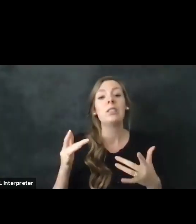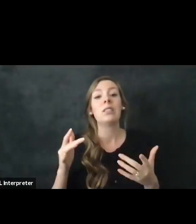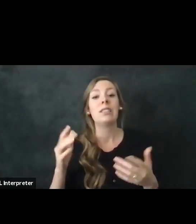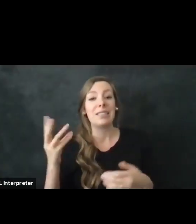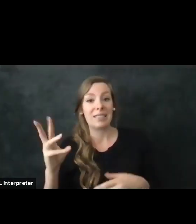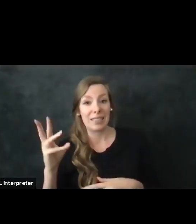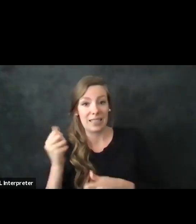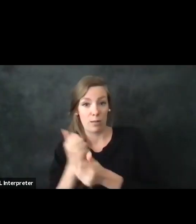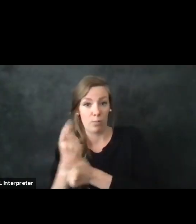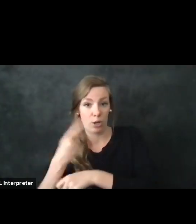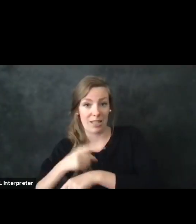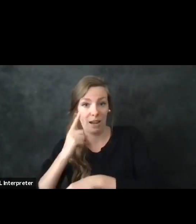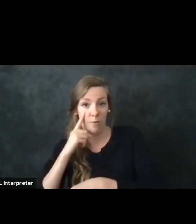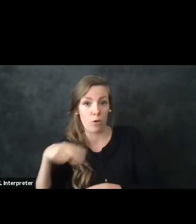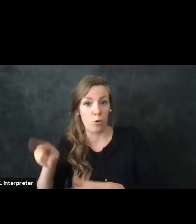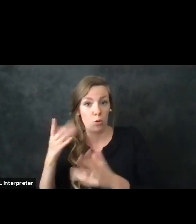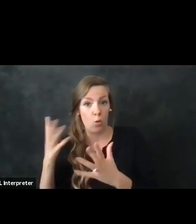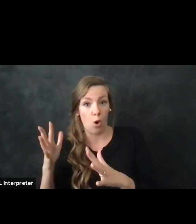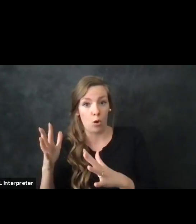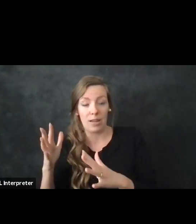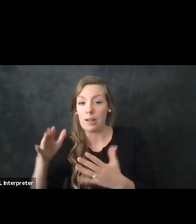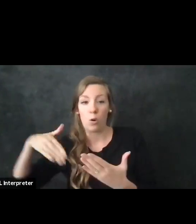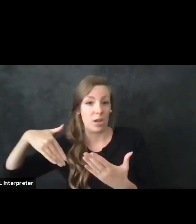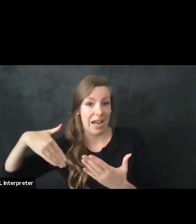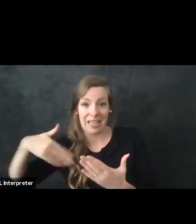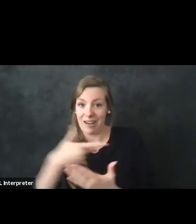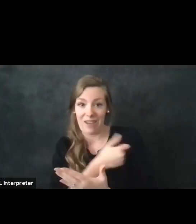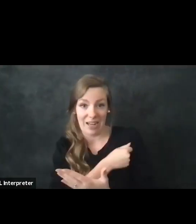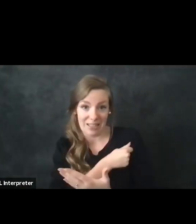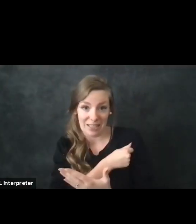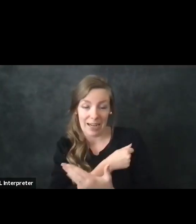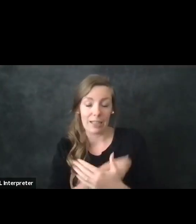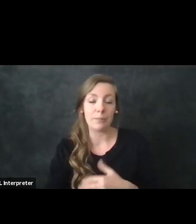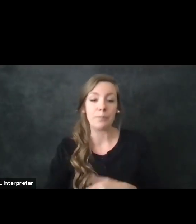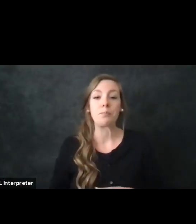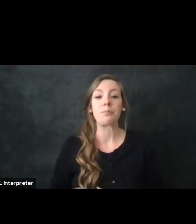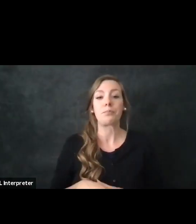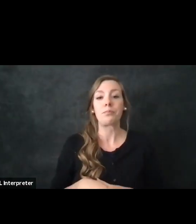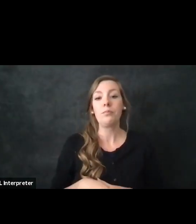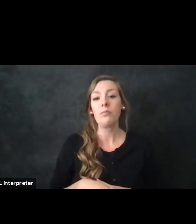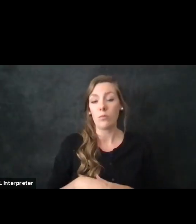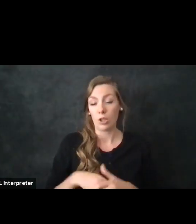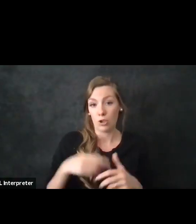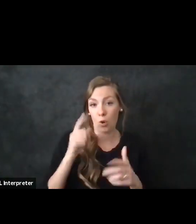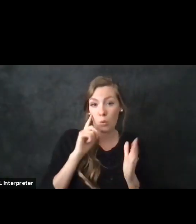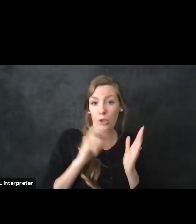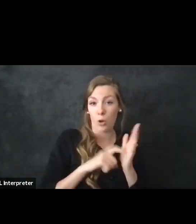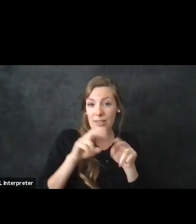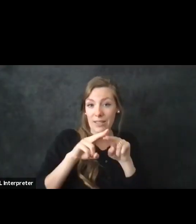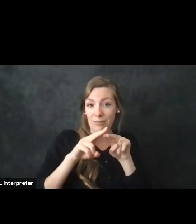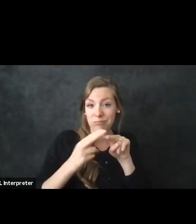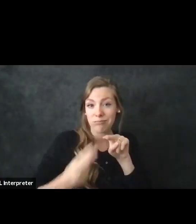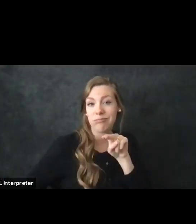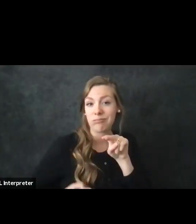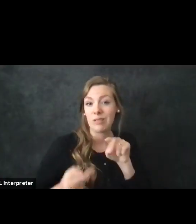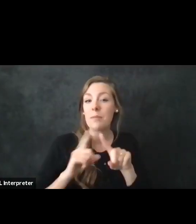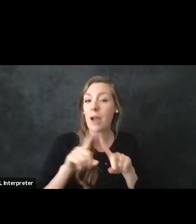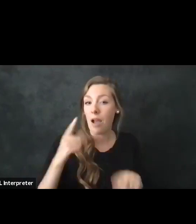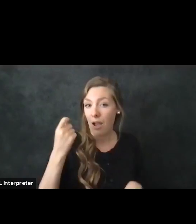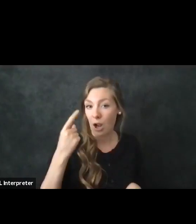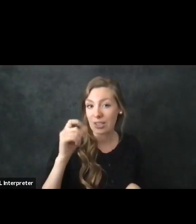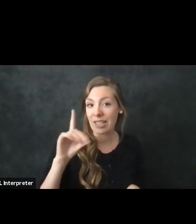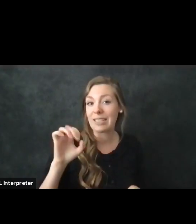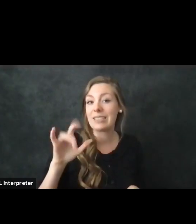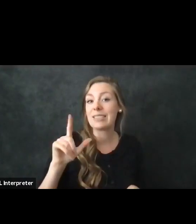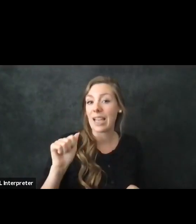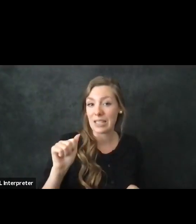While our case rate is continuing to drop, which is a positive and promising sign, the Delta surge still isn't behind us, and we do need to continue to